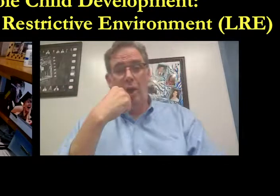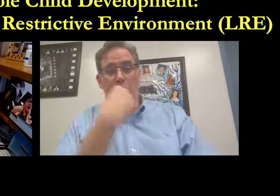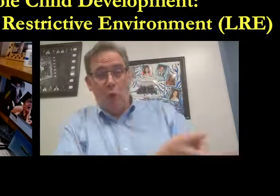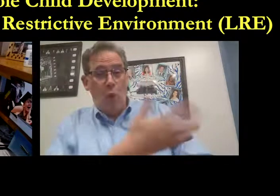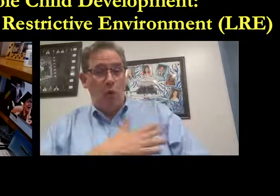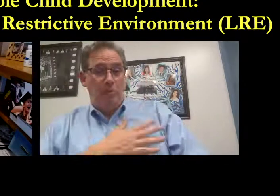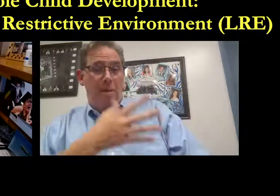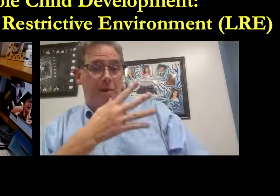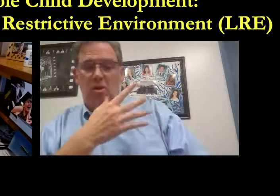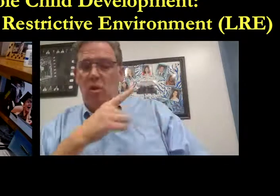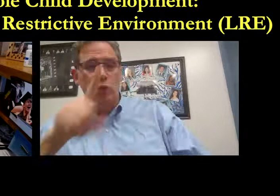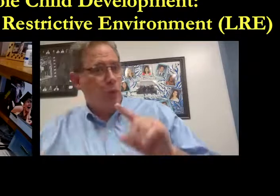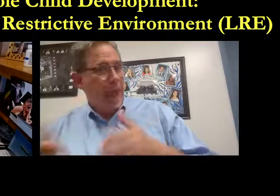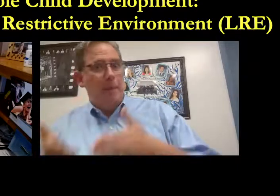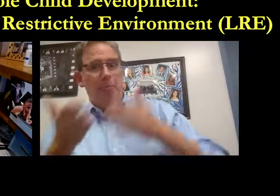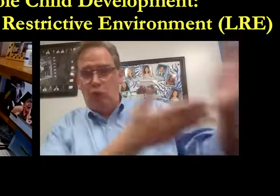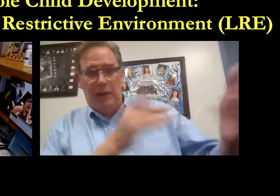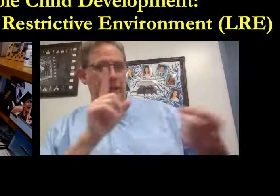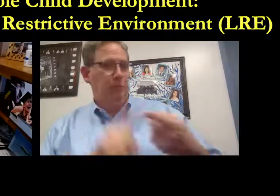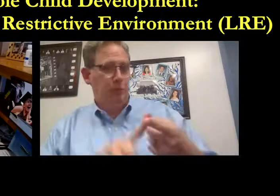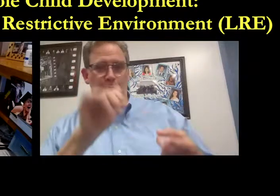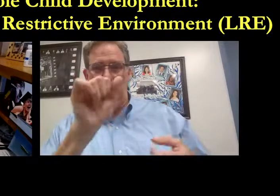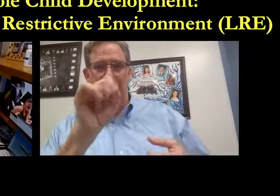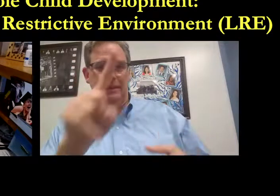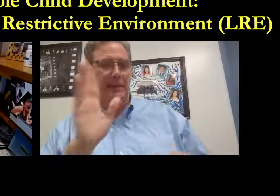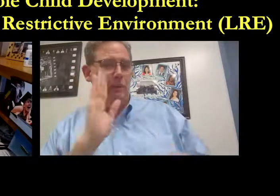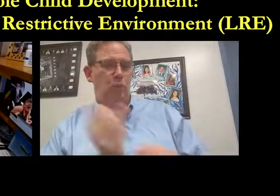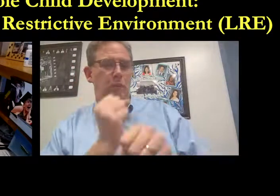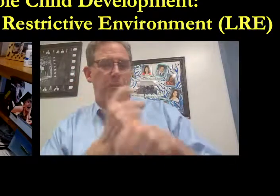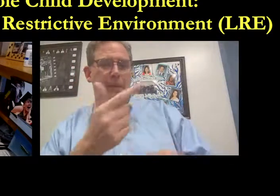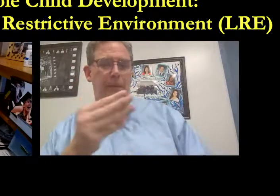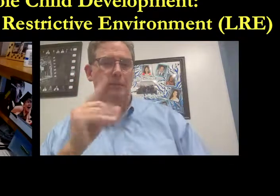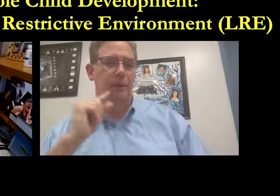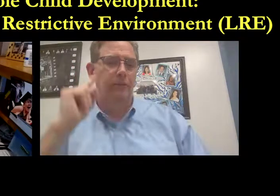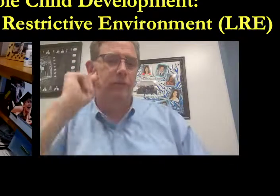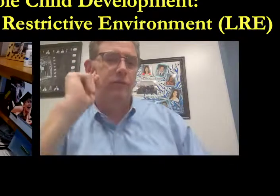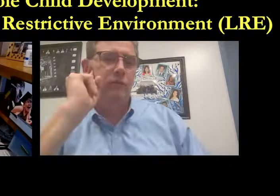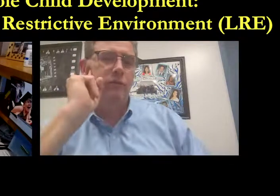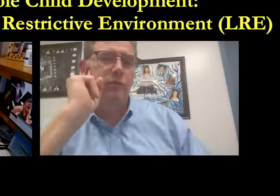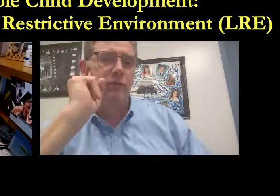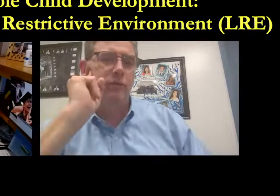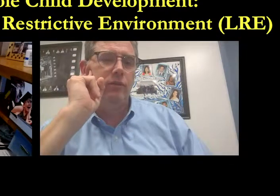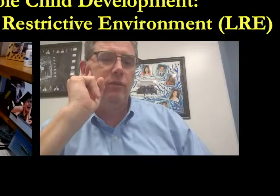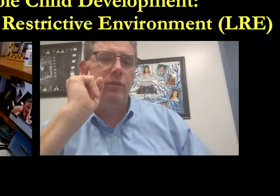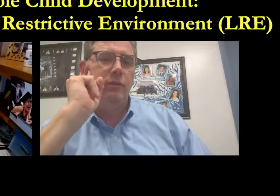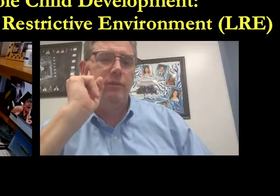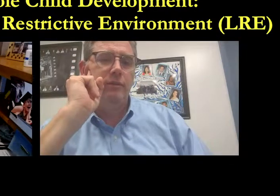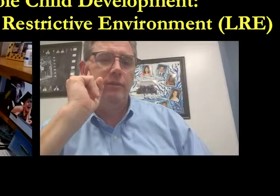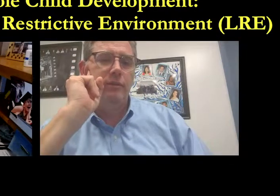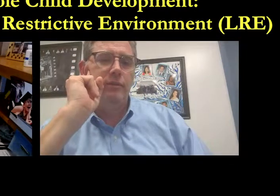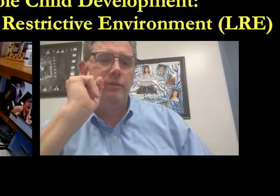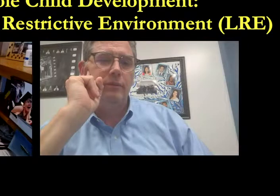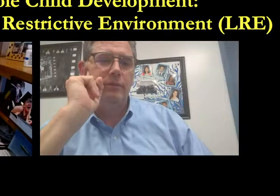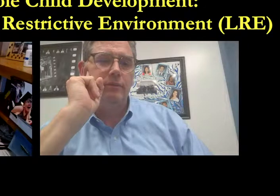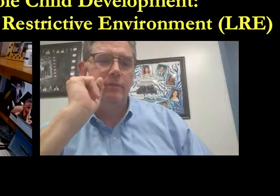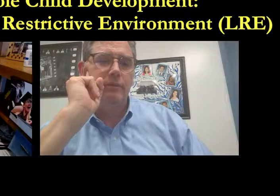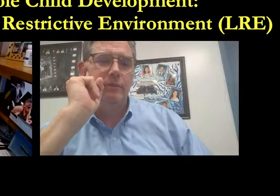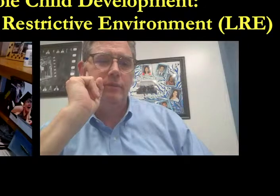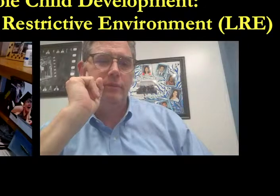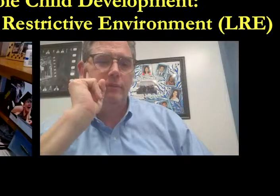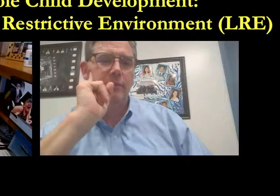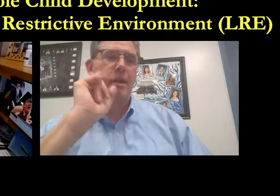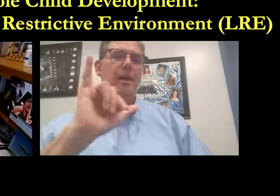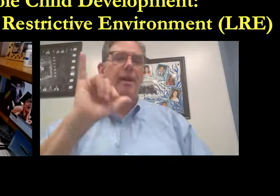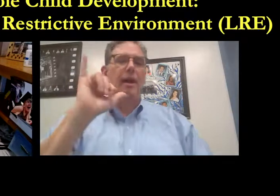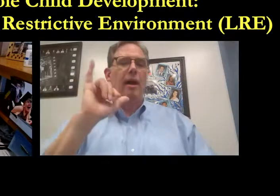his teacher at that school told my mom, you can't bring him to ASD. That'll make him deaf. Marla